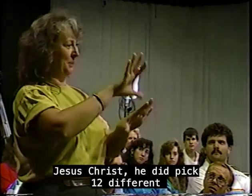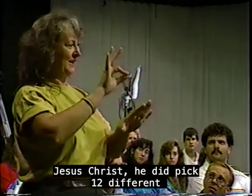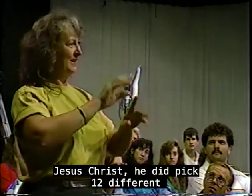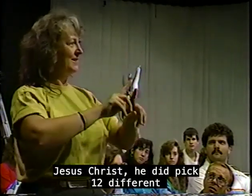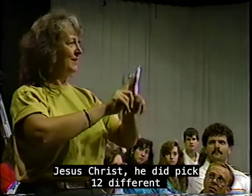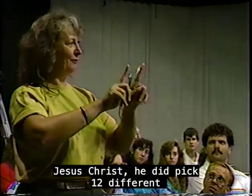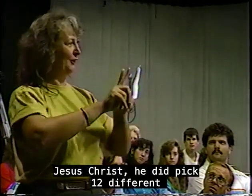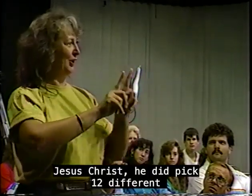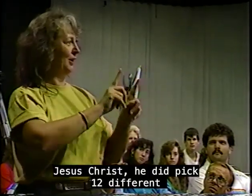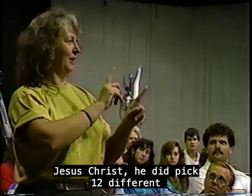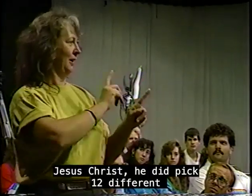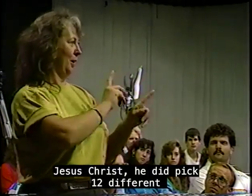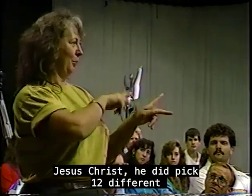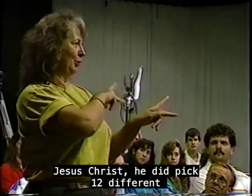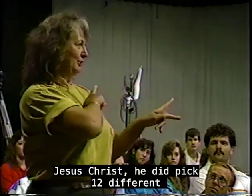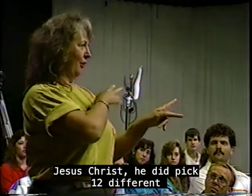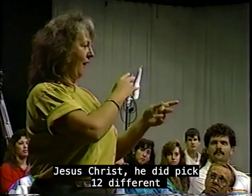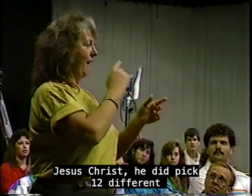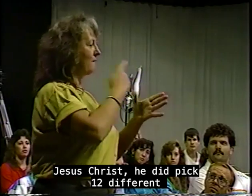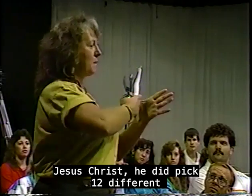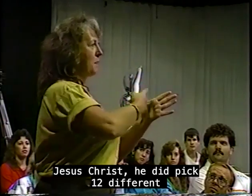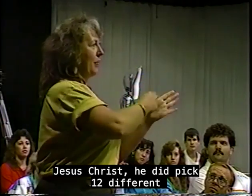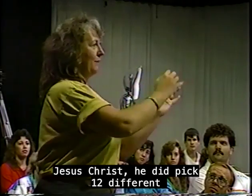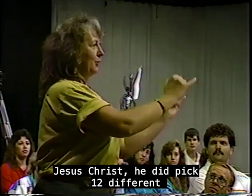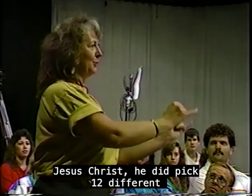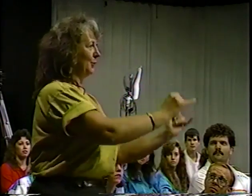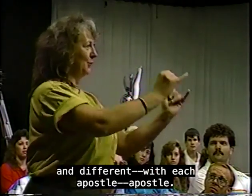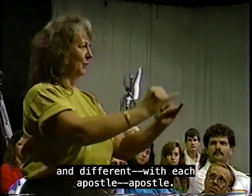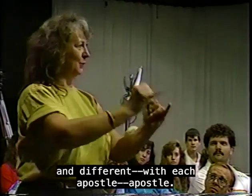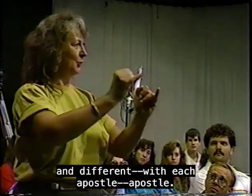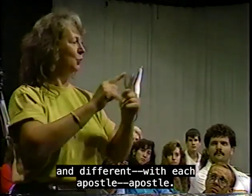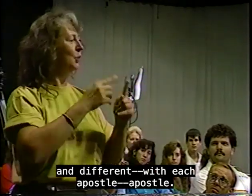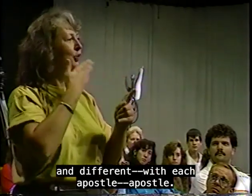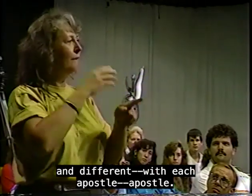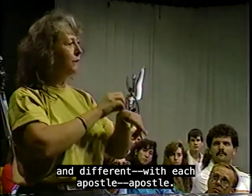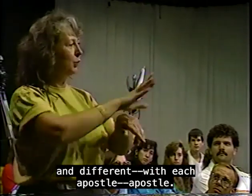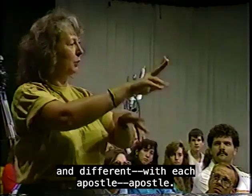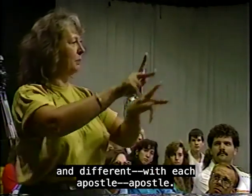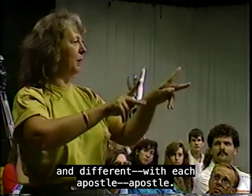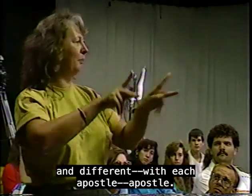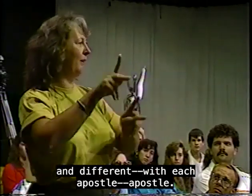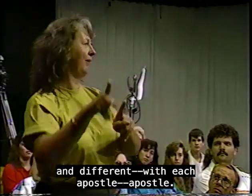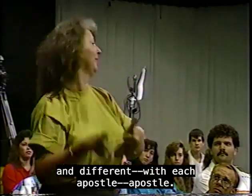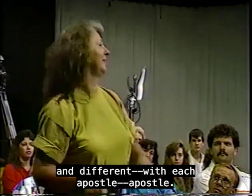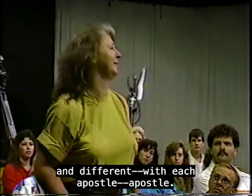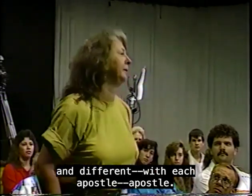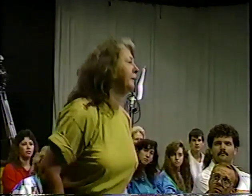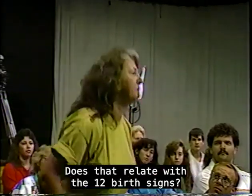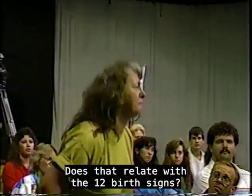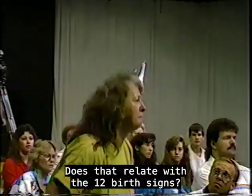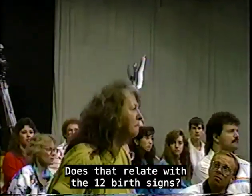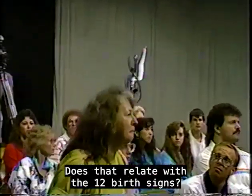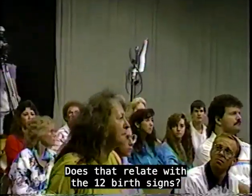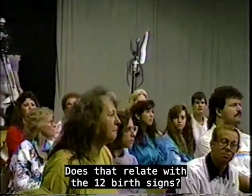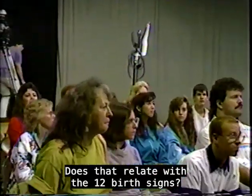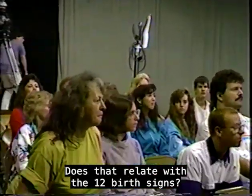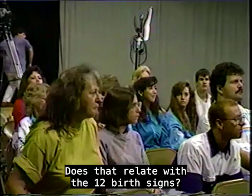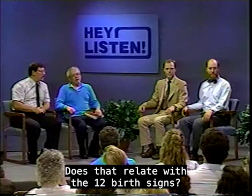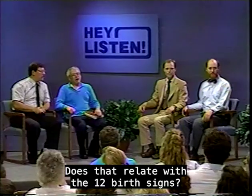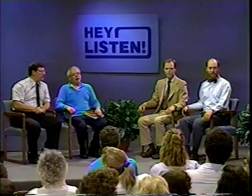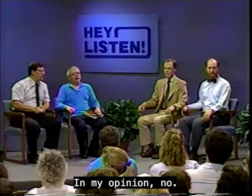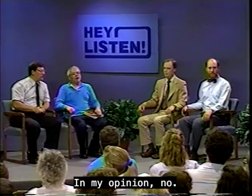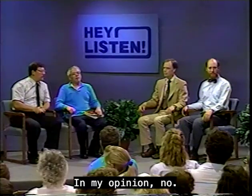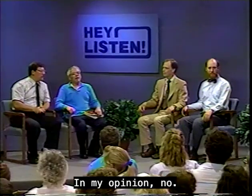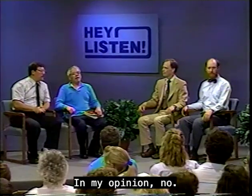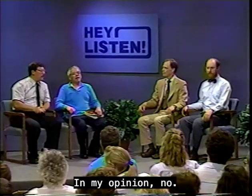Jesus Christ, he did pick 12 different personalities and different with each apostle. Does that relate with the 12